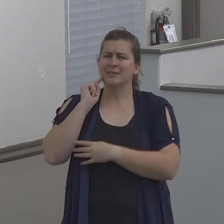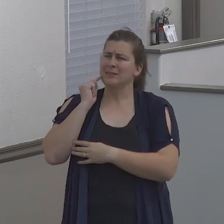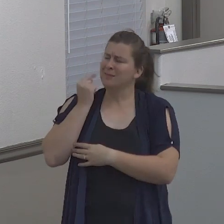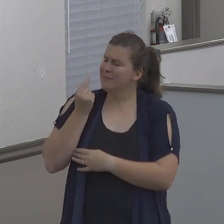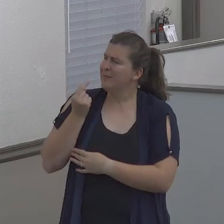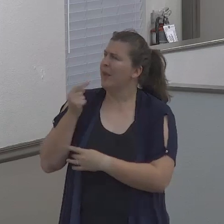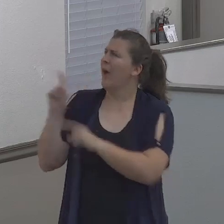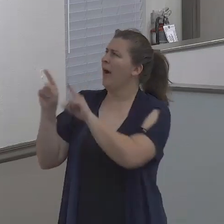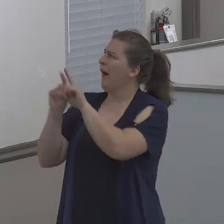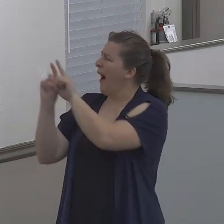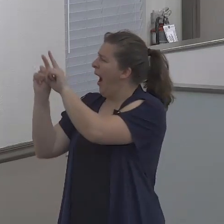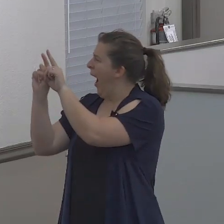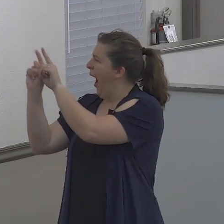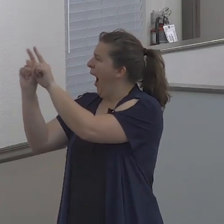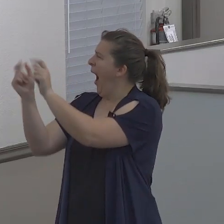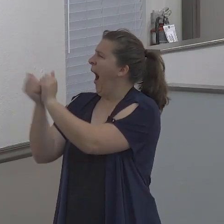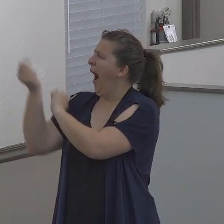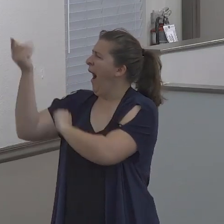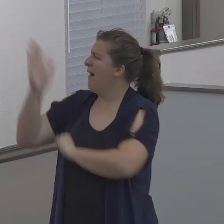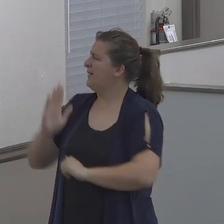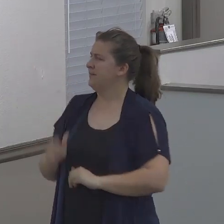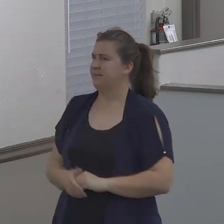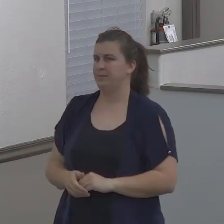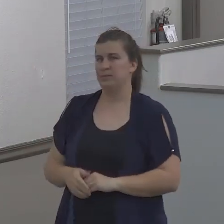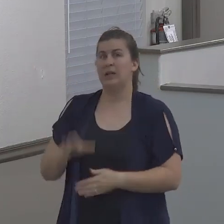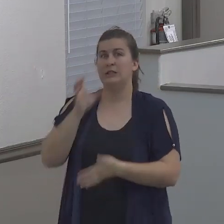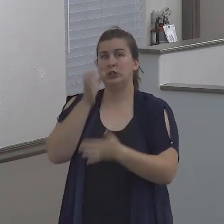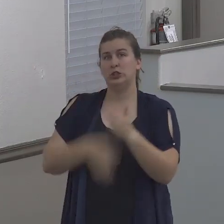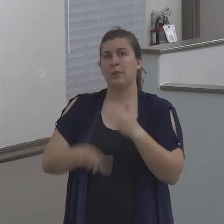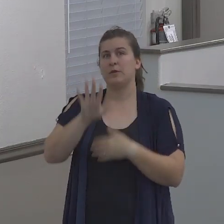Christians need to wake up and start seriously walking with God.